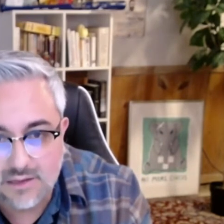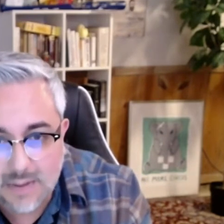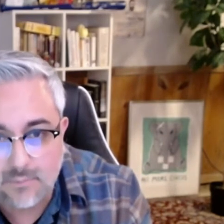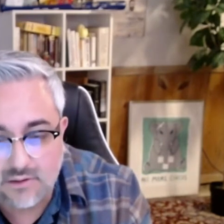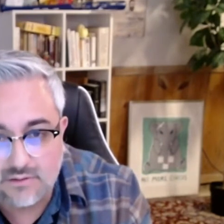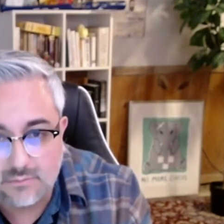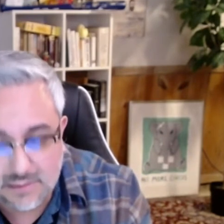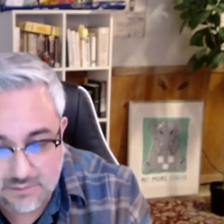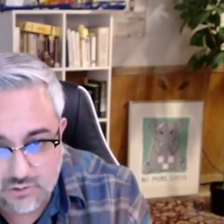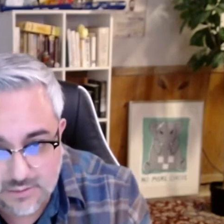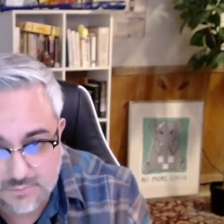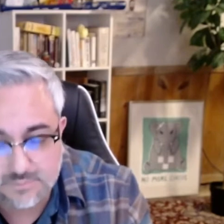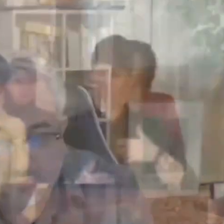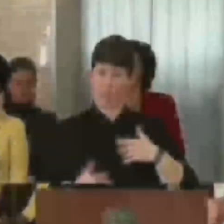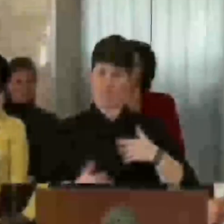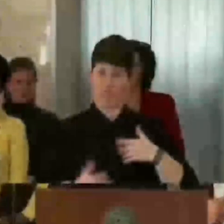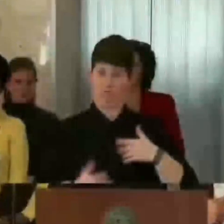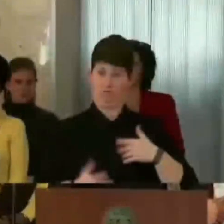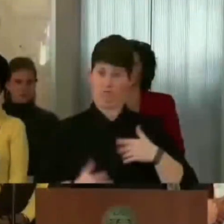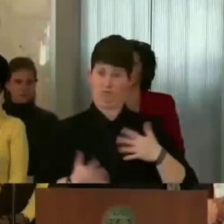allí en Minneapolis, Minnesota.